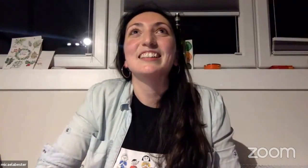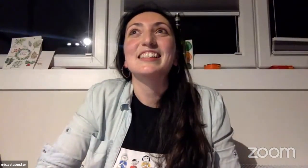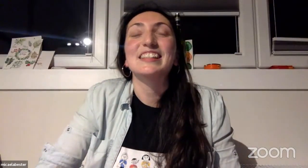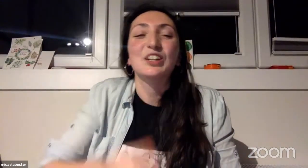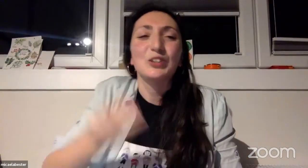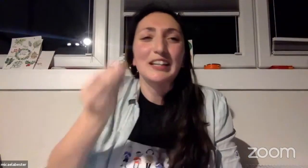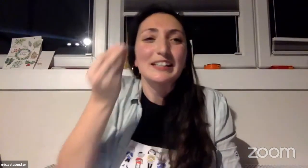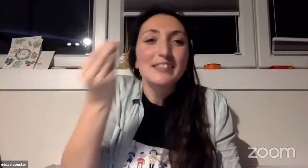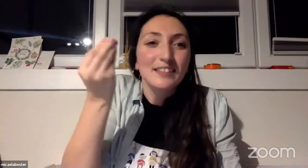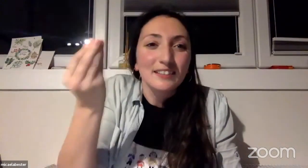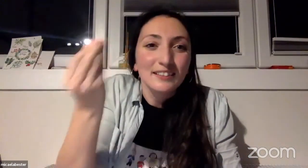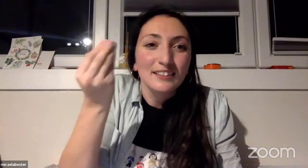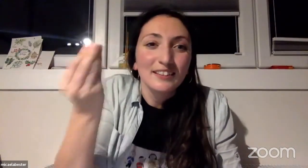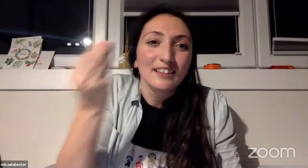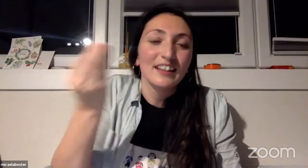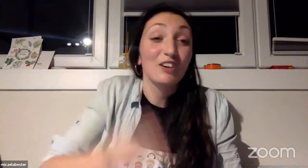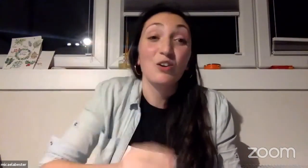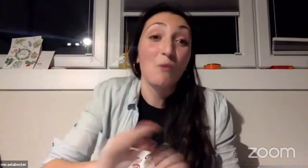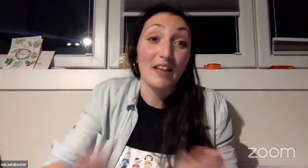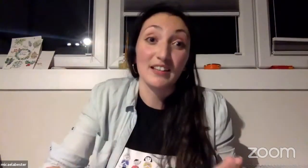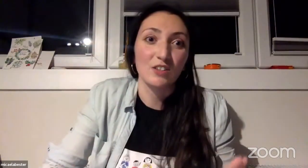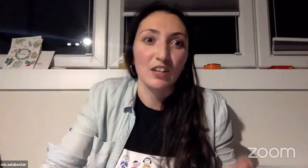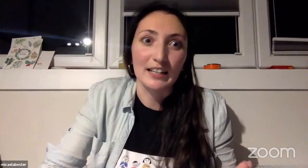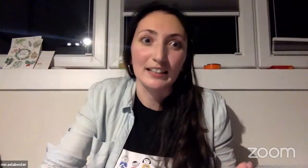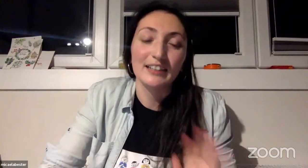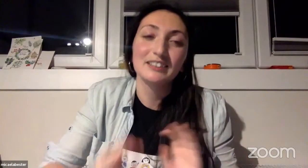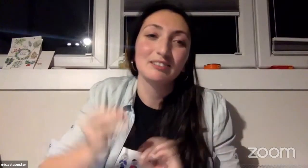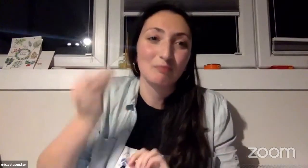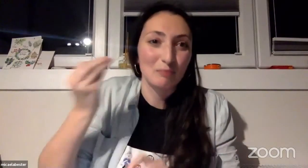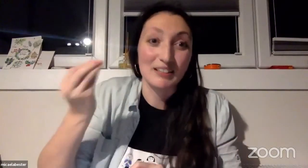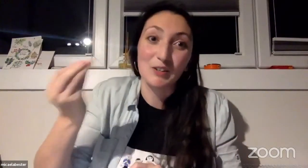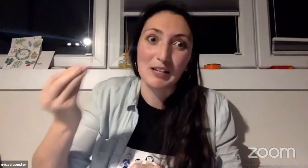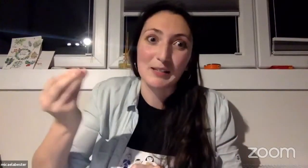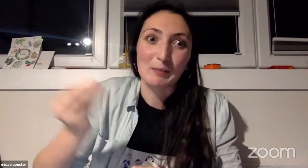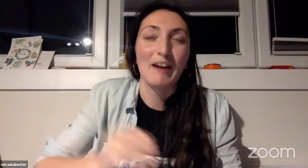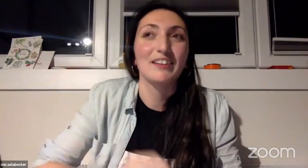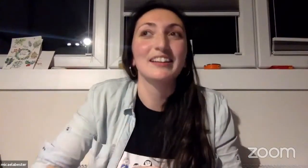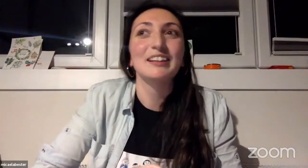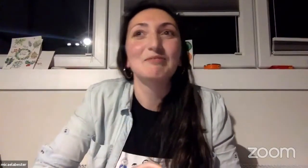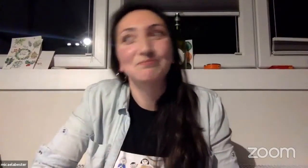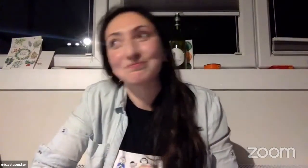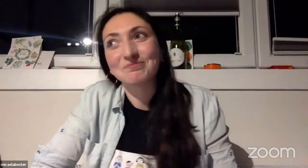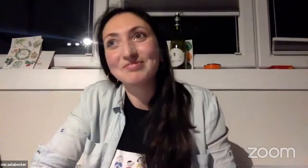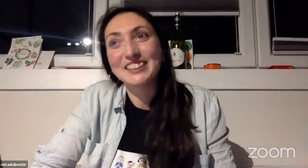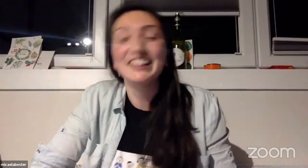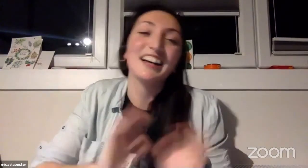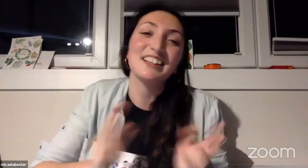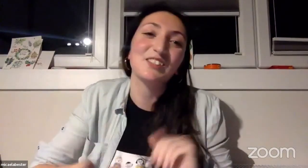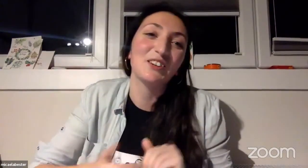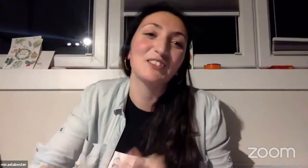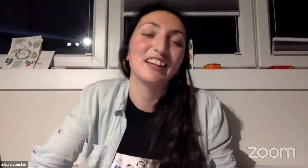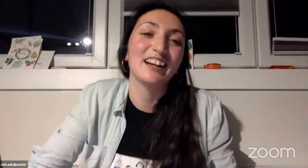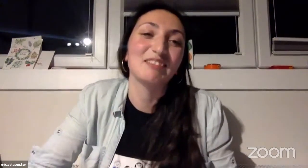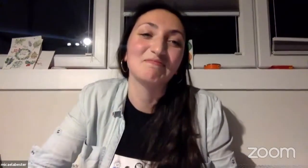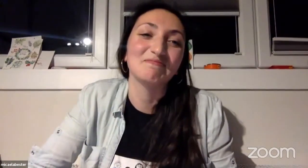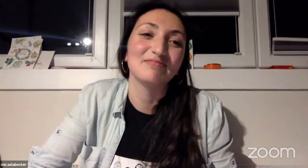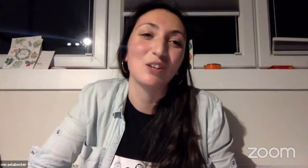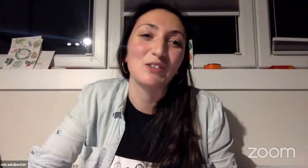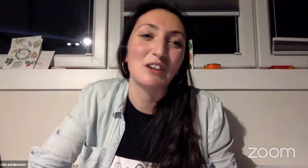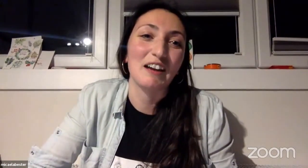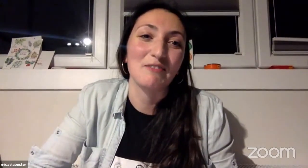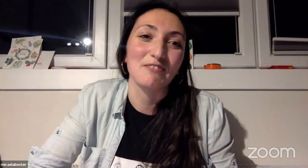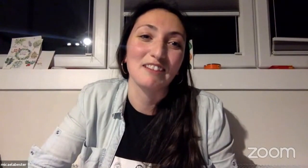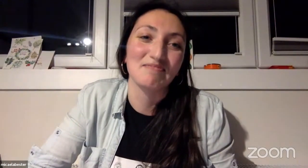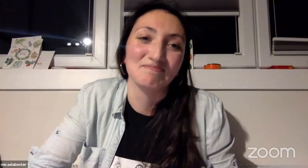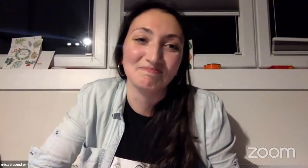What else? Greece. I don't know why that's not Italy, but it's Greece apparently. Yeah, so